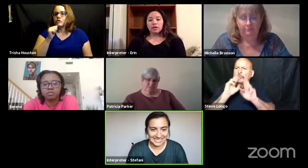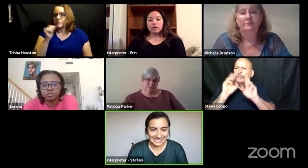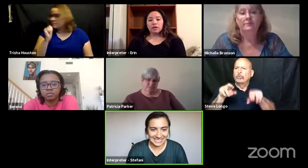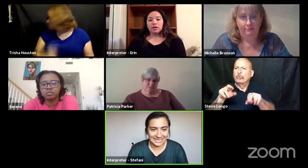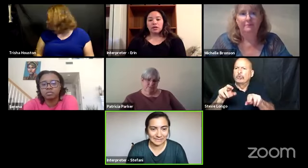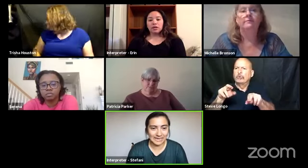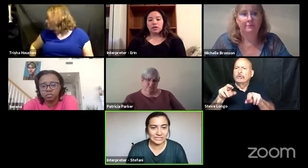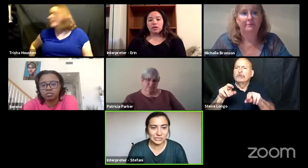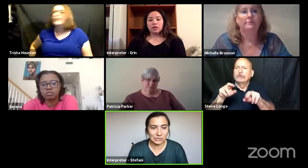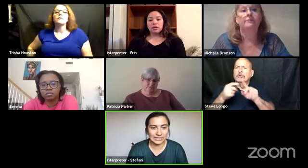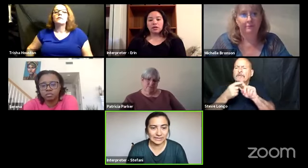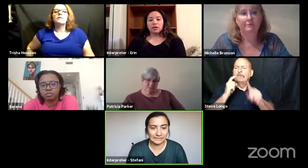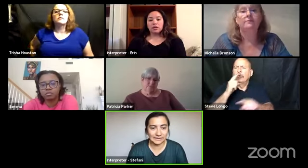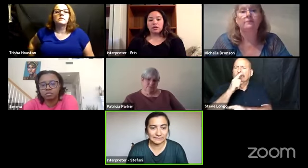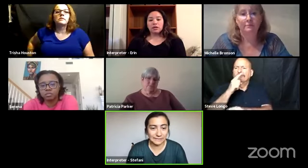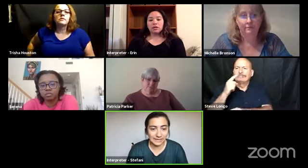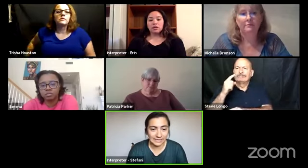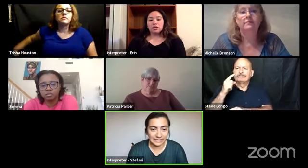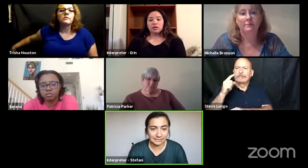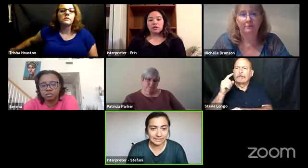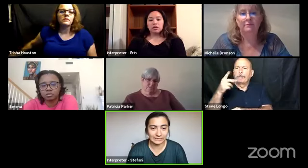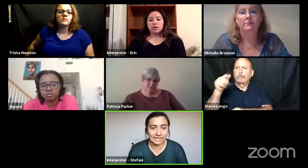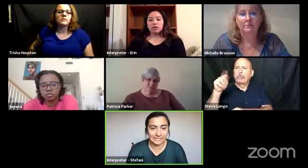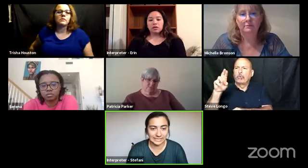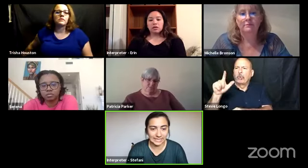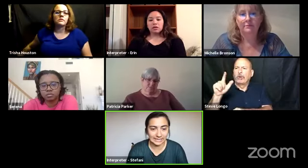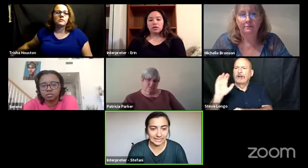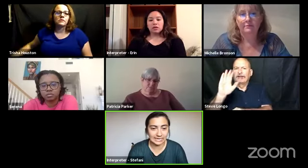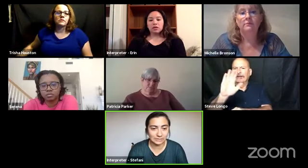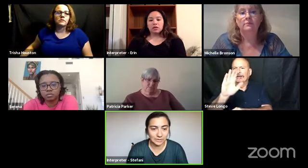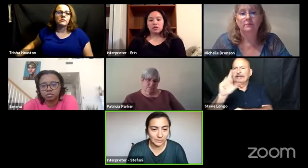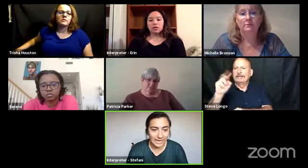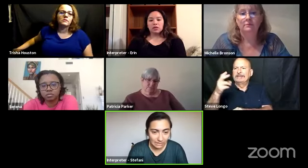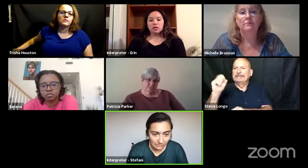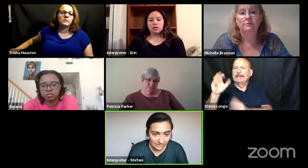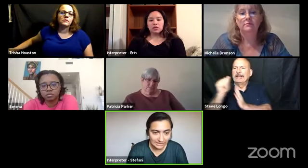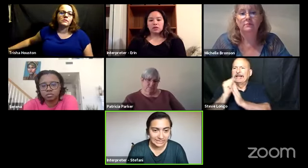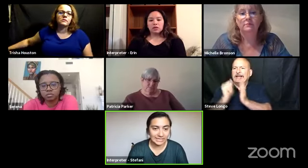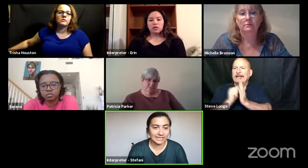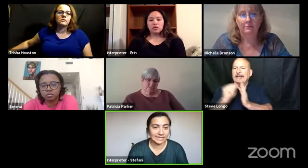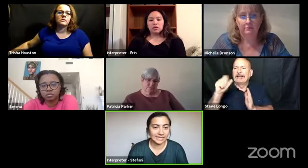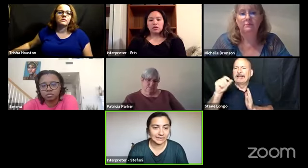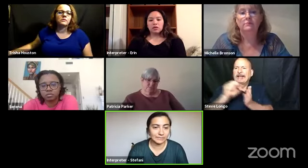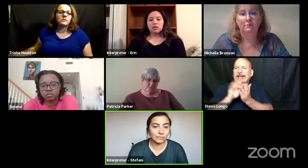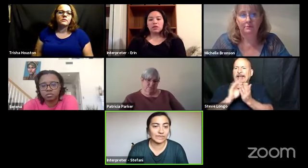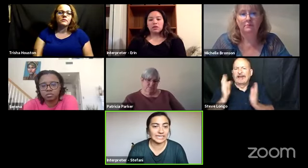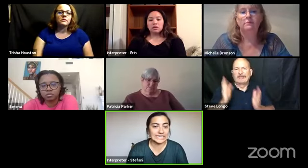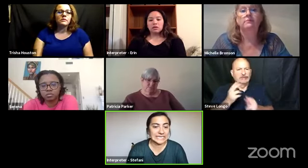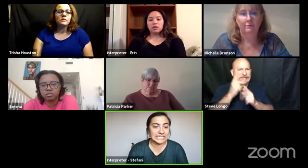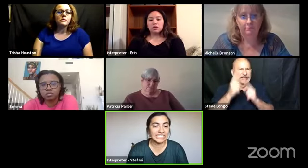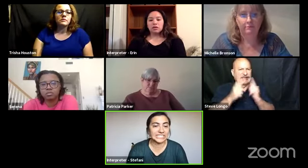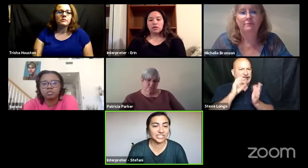Yes, I do want to clarify a few things. I believe last night an announcement went out with the DHHSC